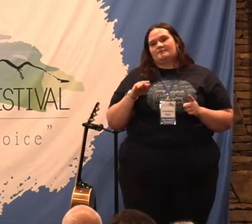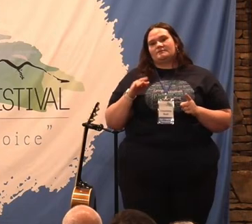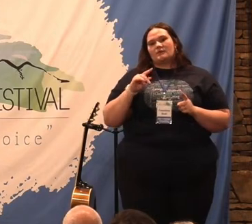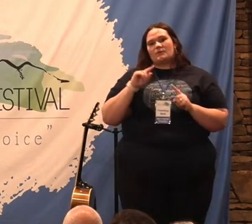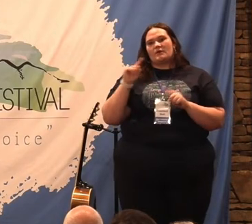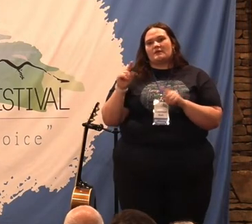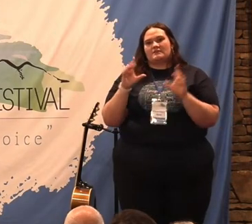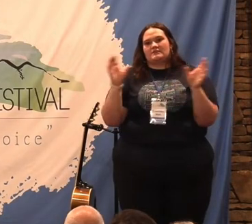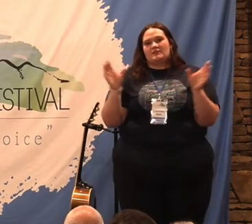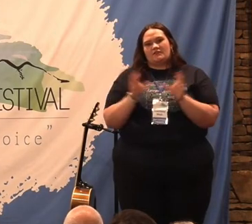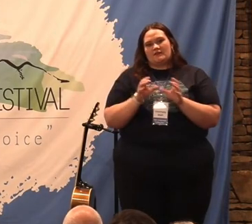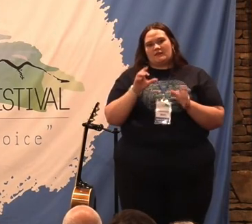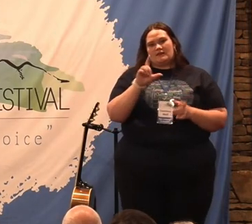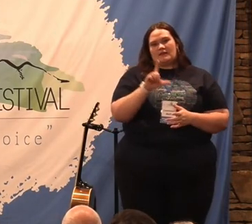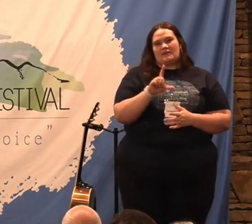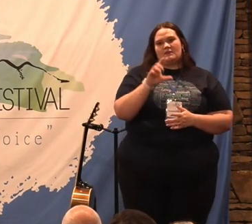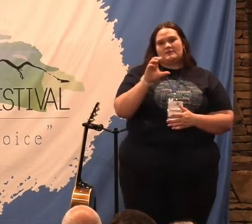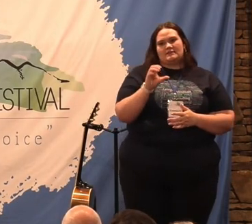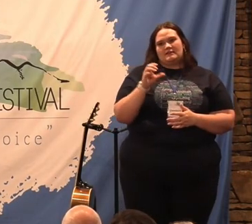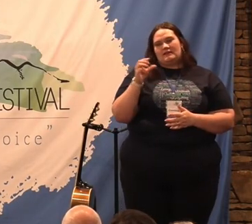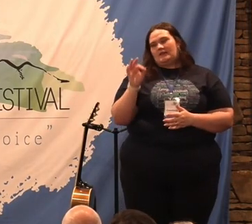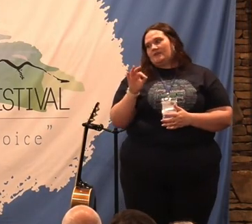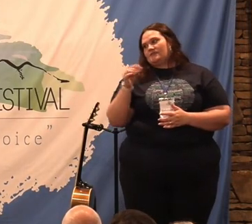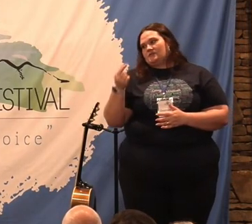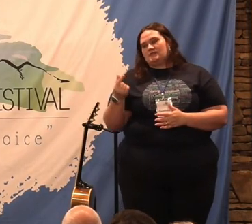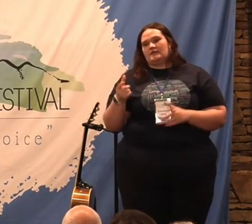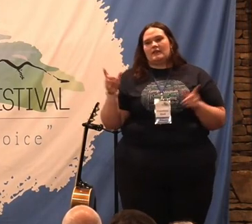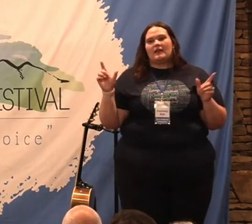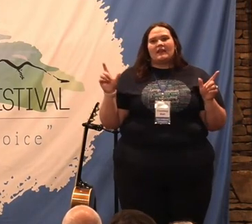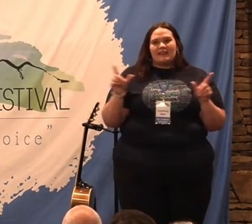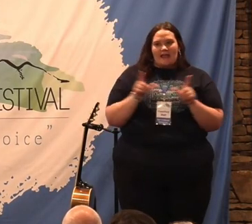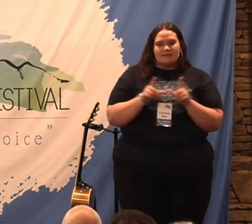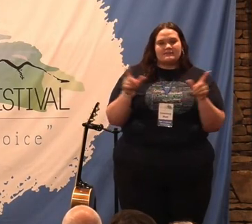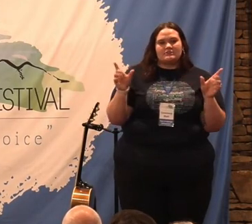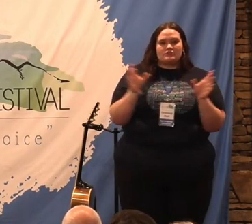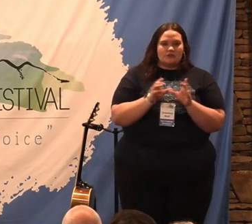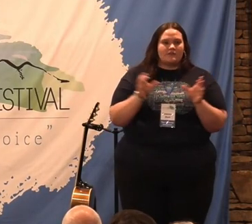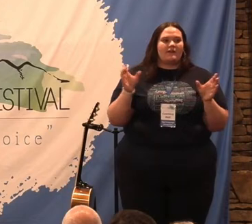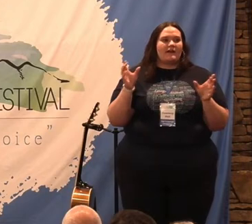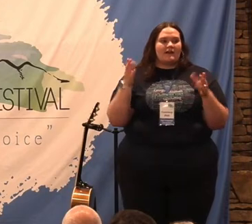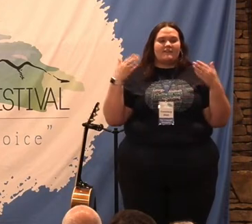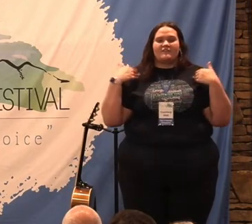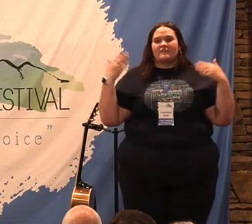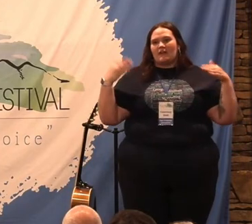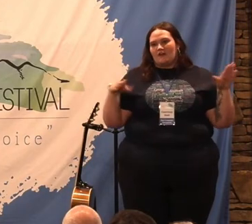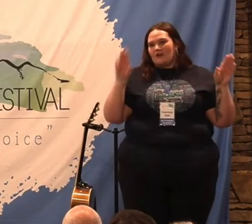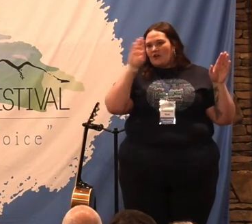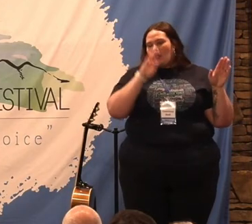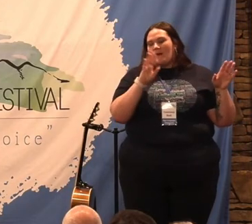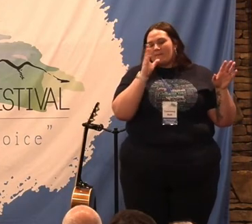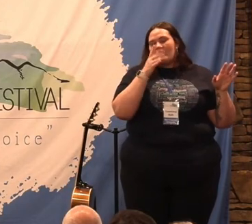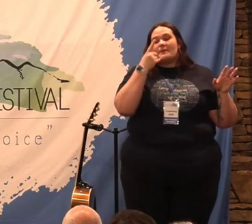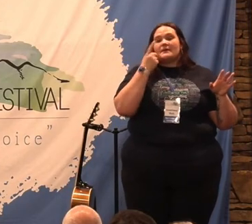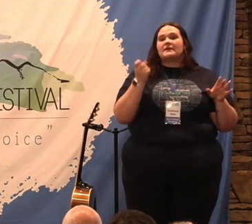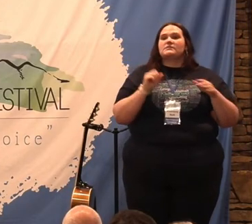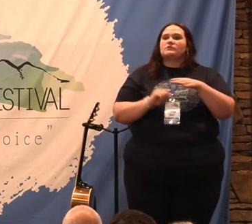certified as an LCFG, Licensed Certified Fairy Godmother, because she had